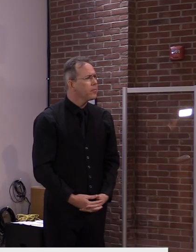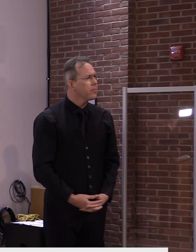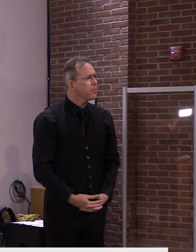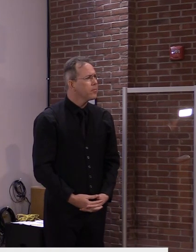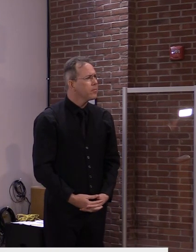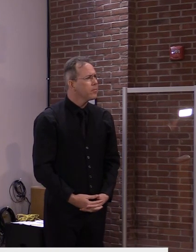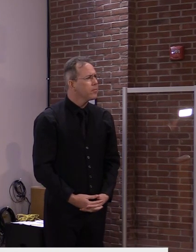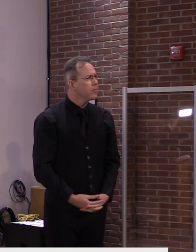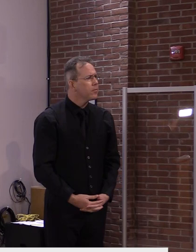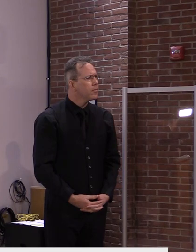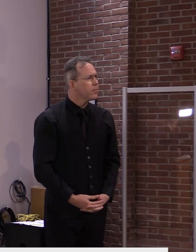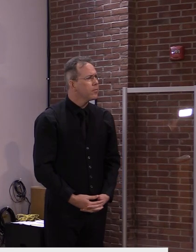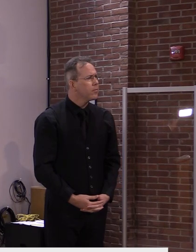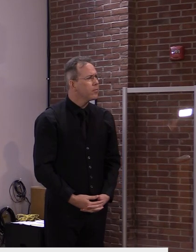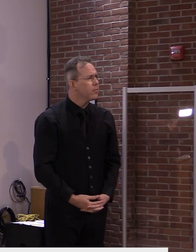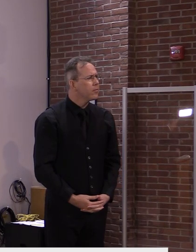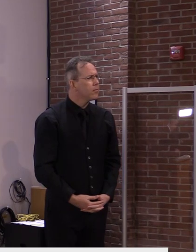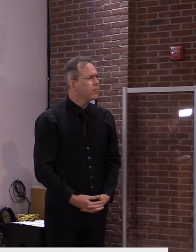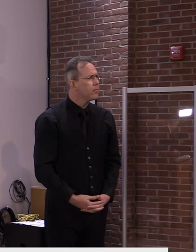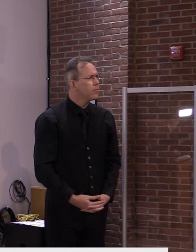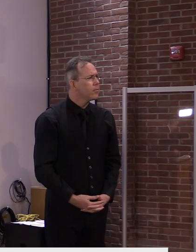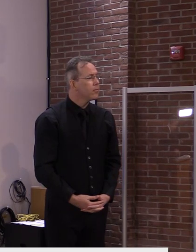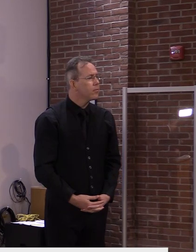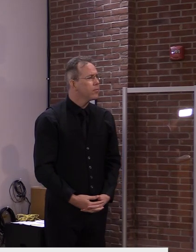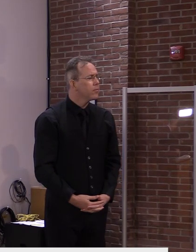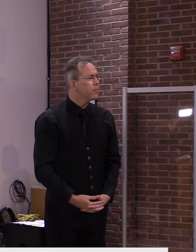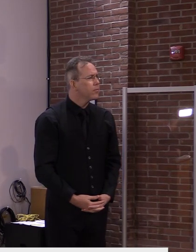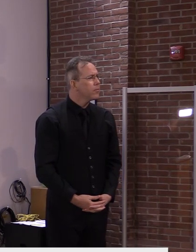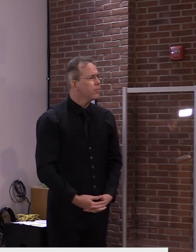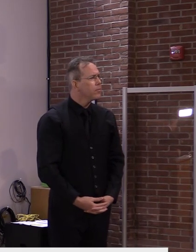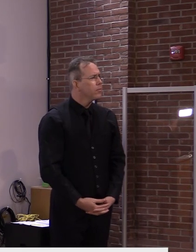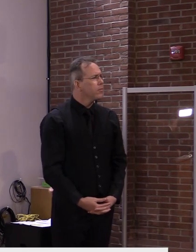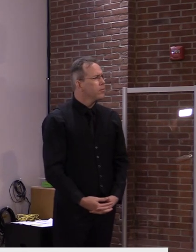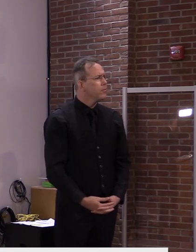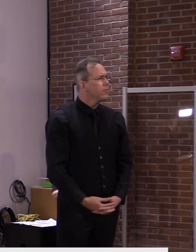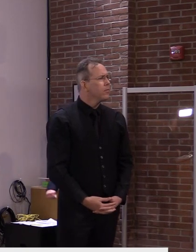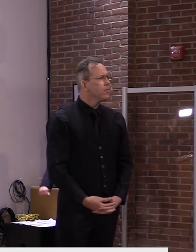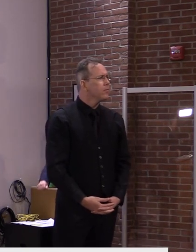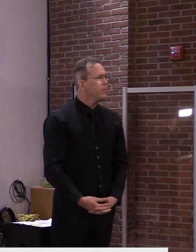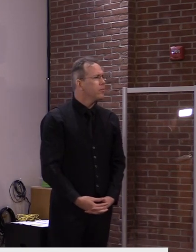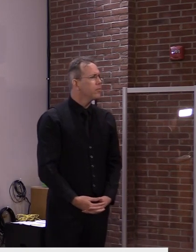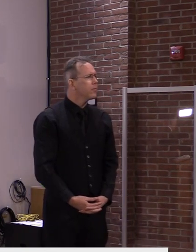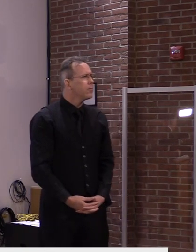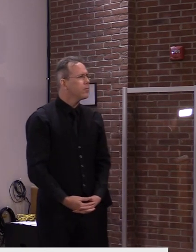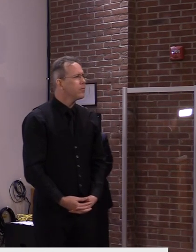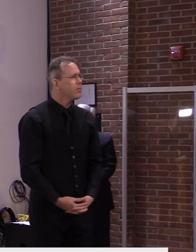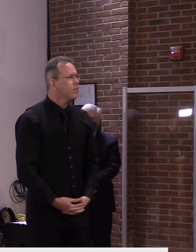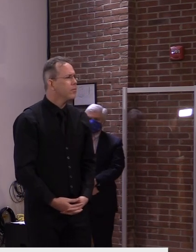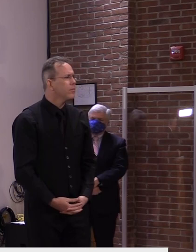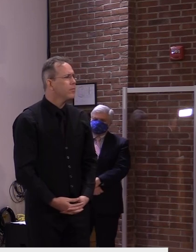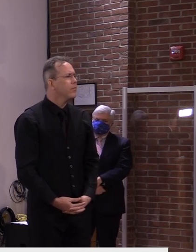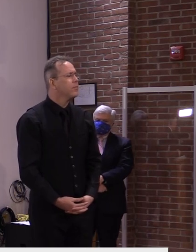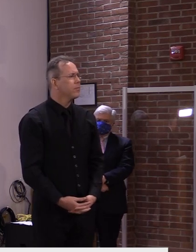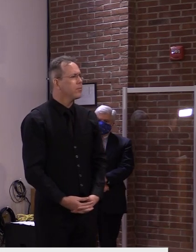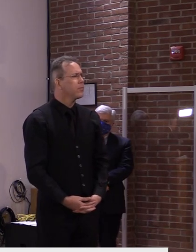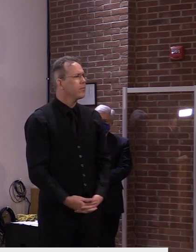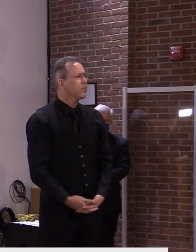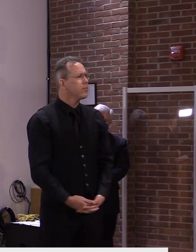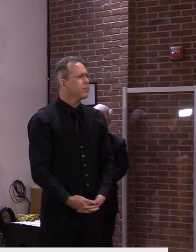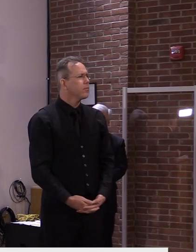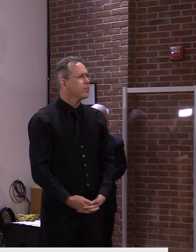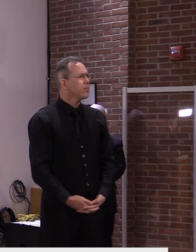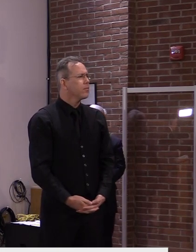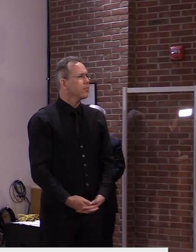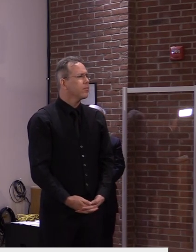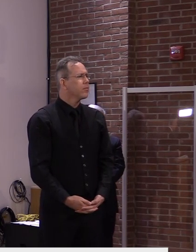thoughts on her time in the position, some of the qualities that you would be looking for in the next U.S. attorney, and if you have any sort